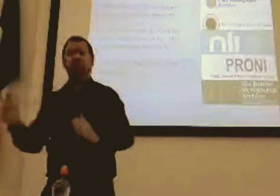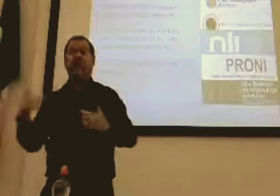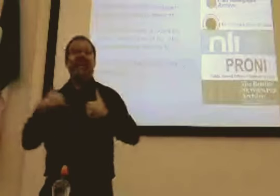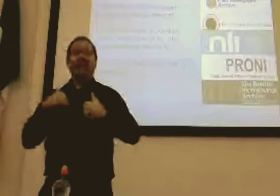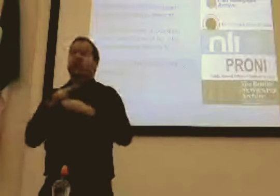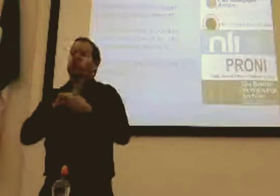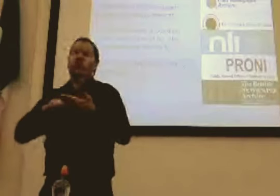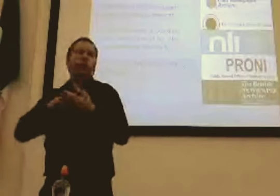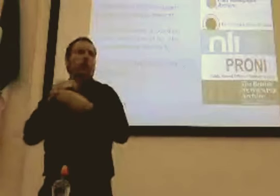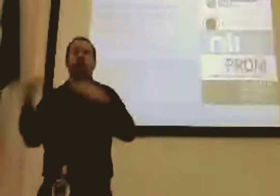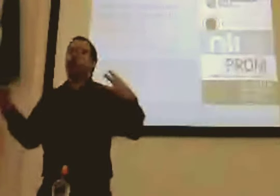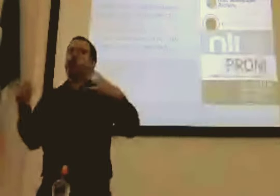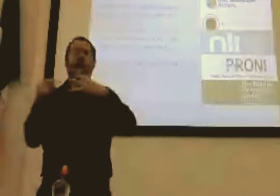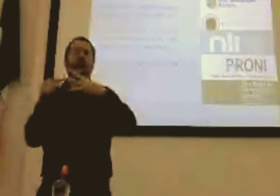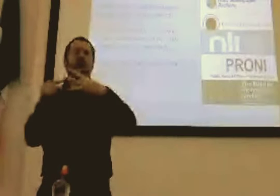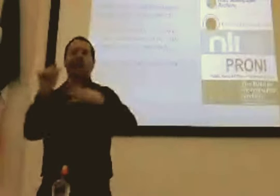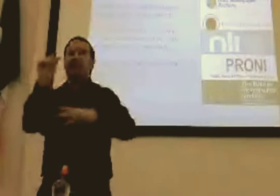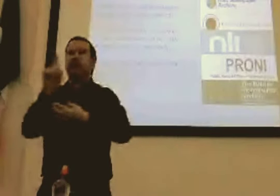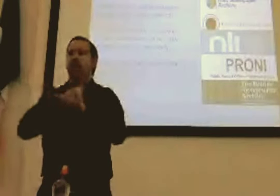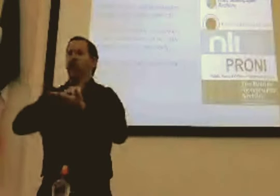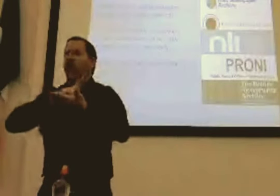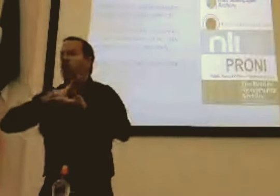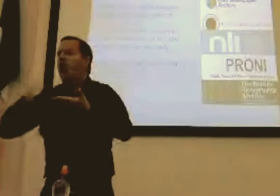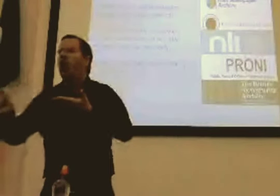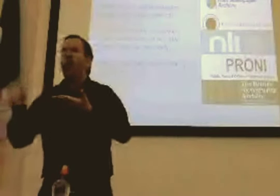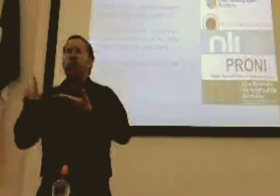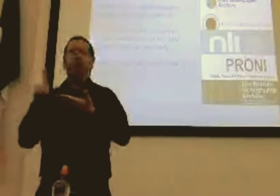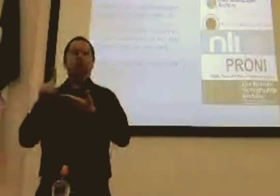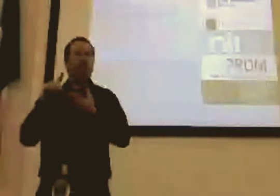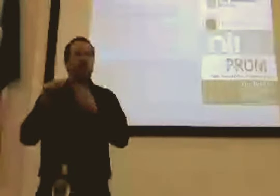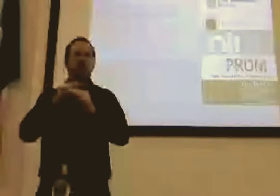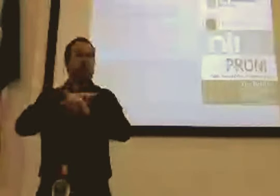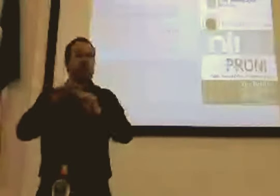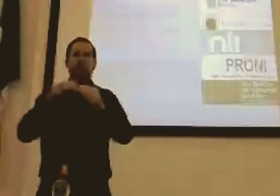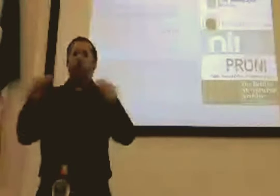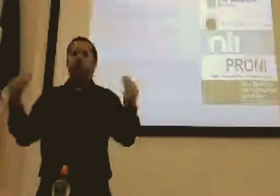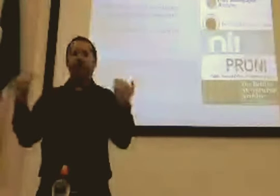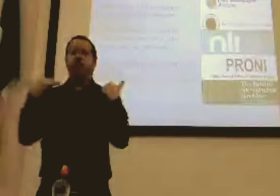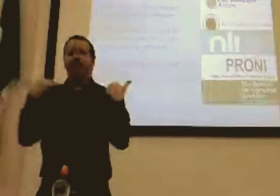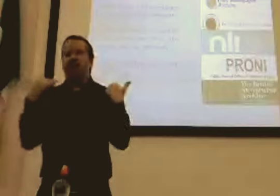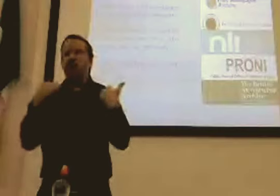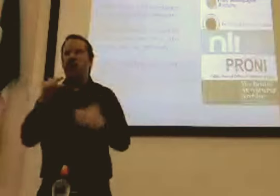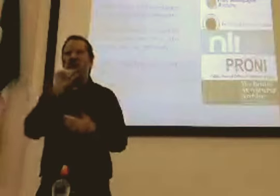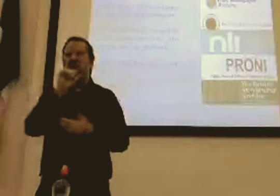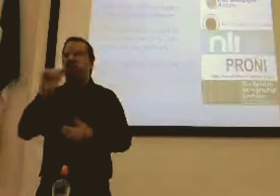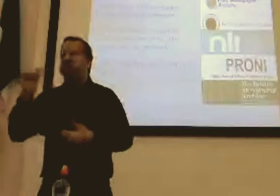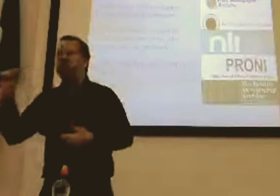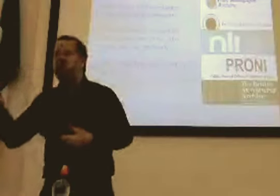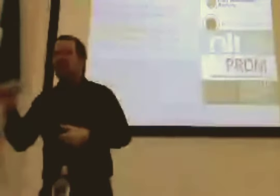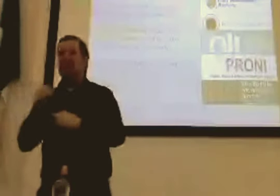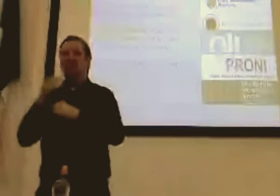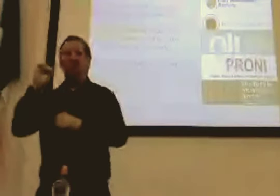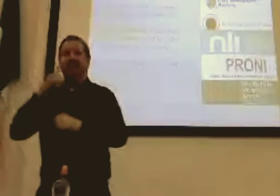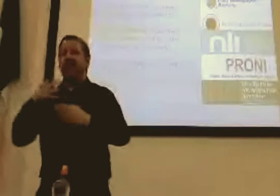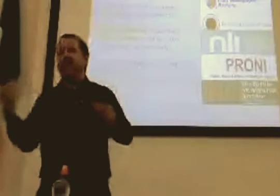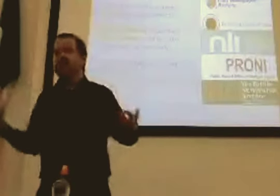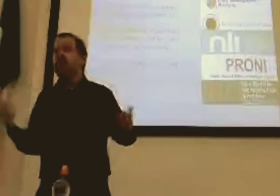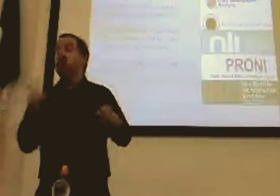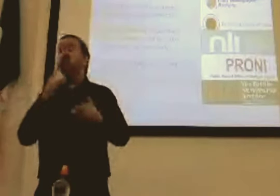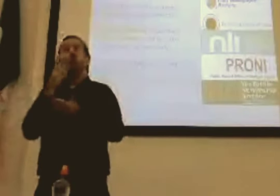rich resources in that. Now, I don't use that much. I find it a bit dry, to be honest, and there's very little information